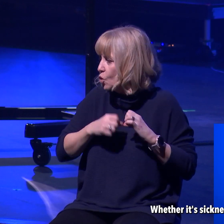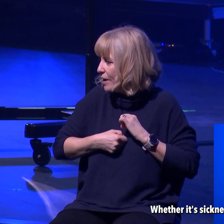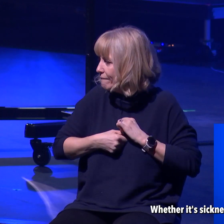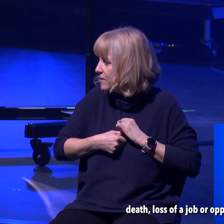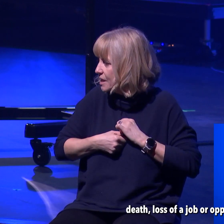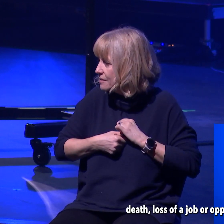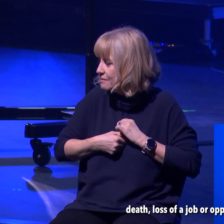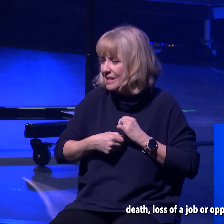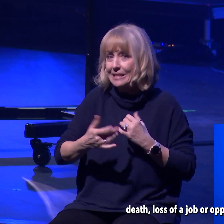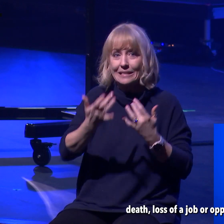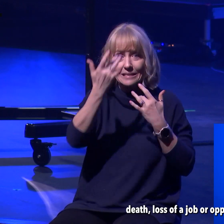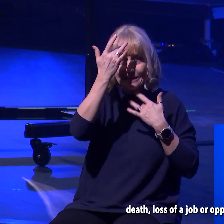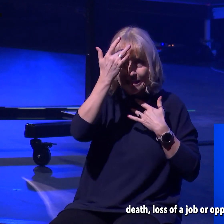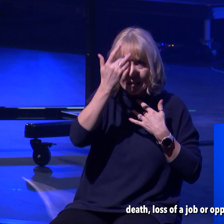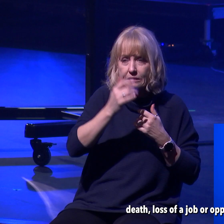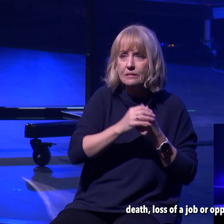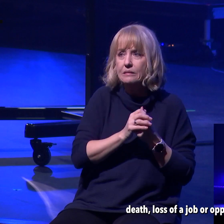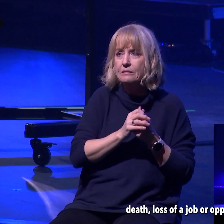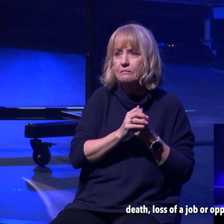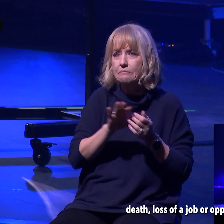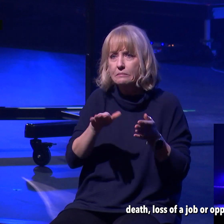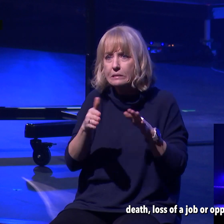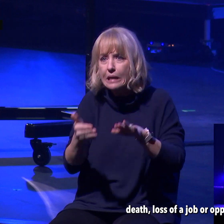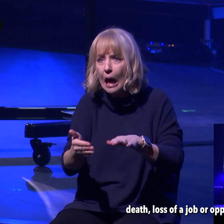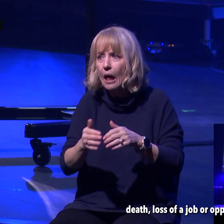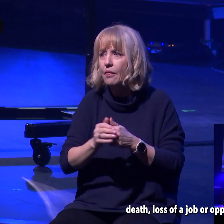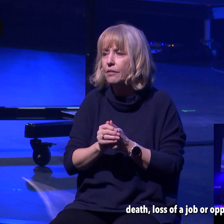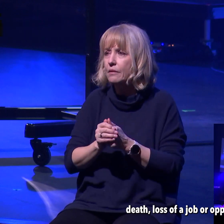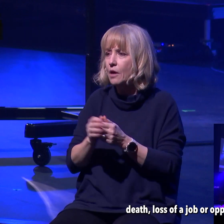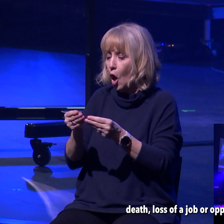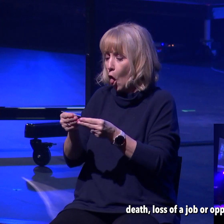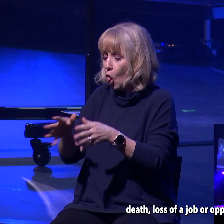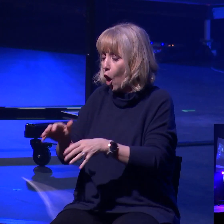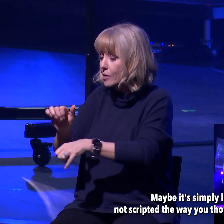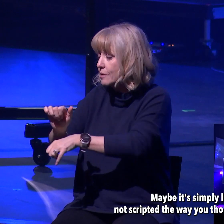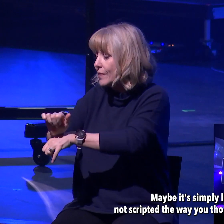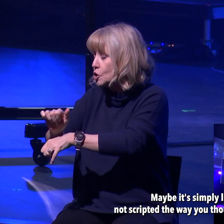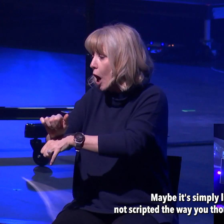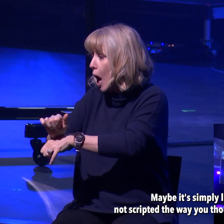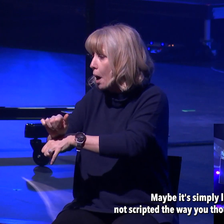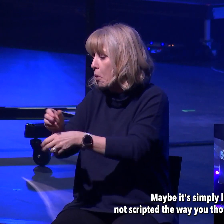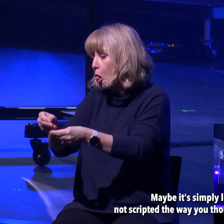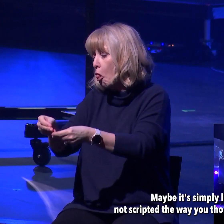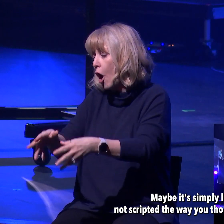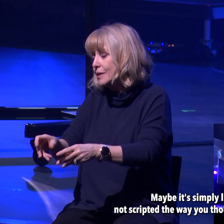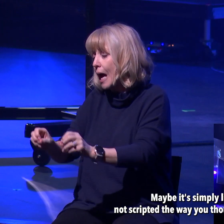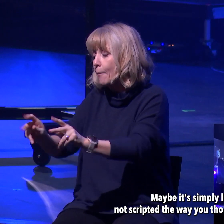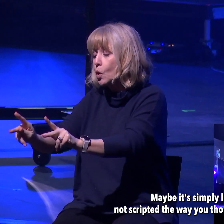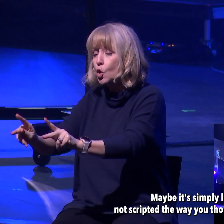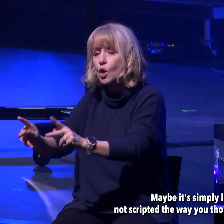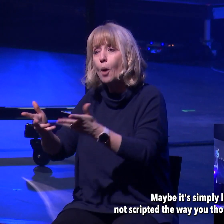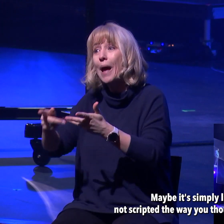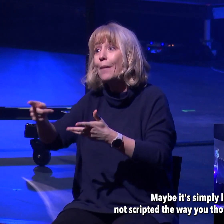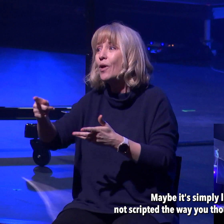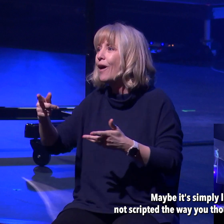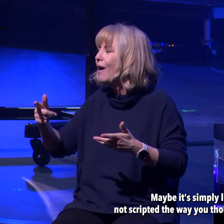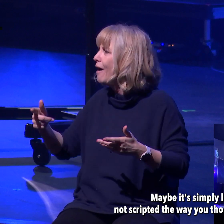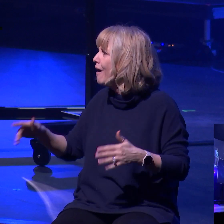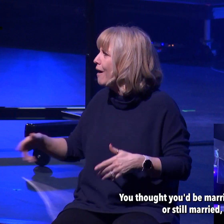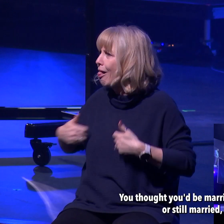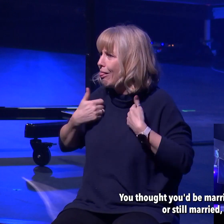sickness, death, loss of a job or opportunity, maybe it's simply life not scripted the way you thought it'd